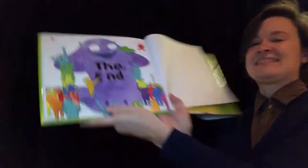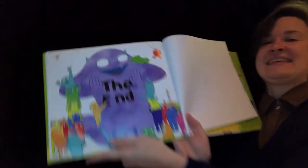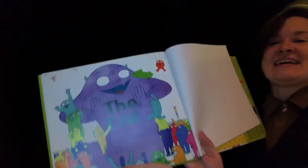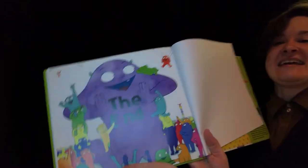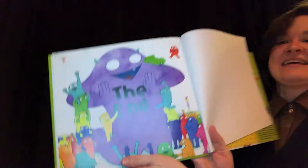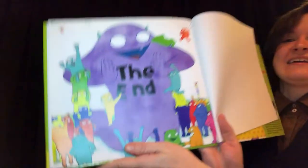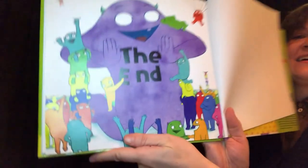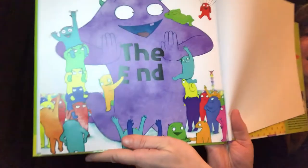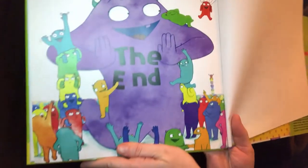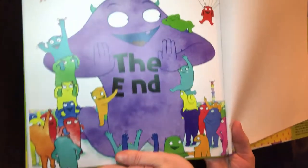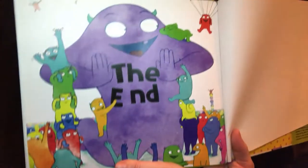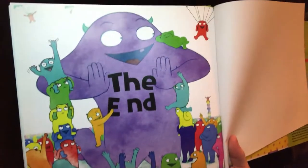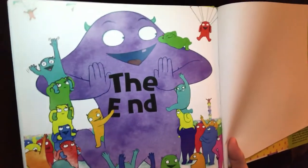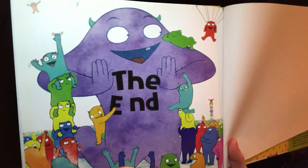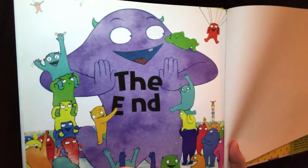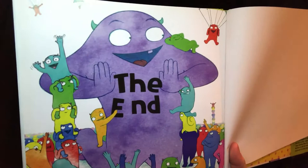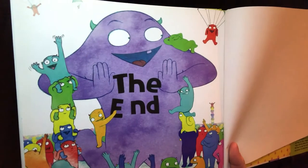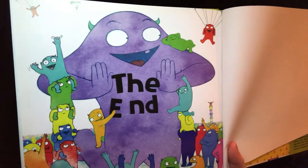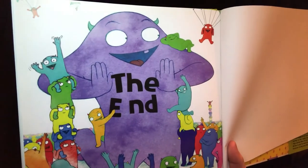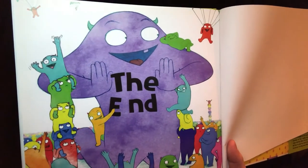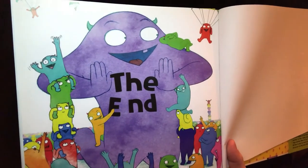The end.